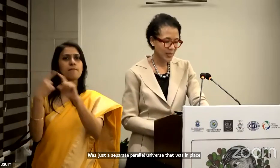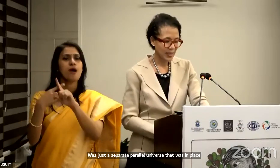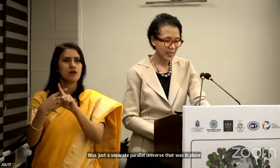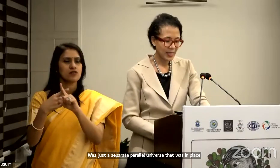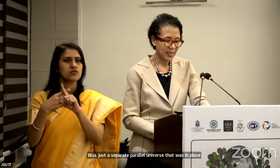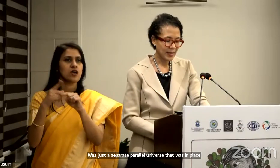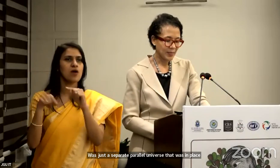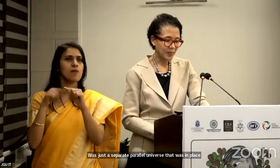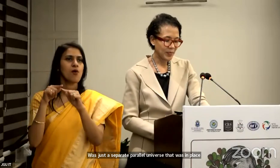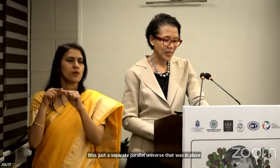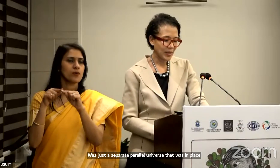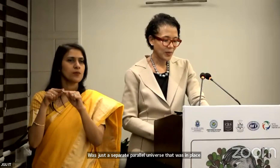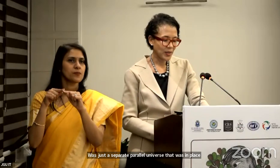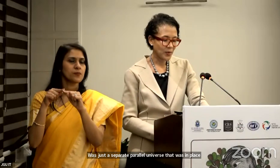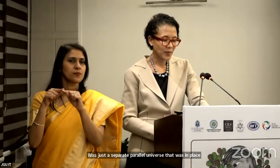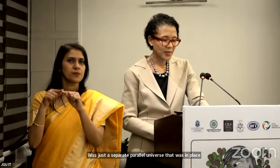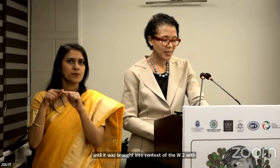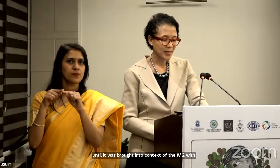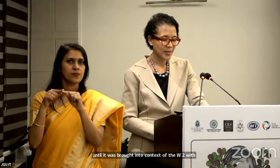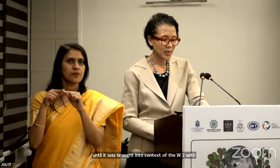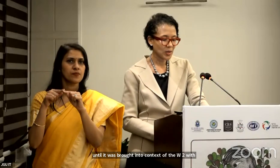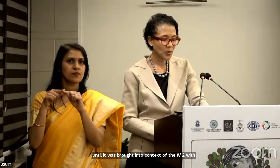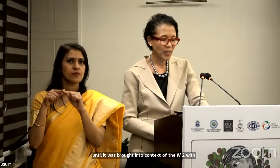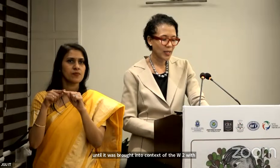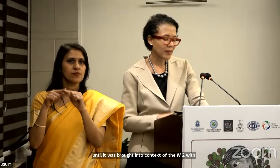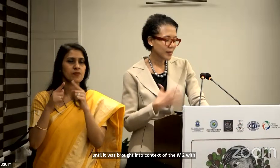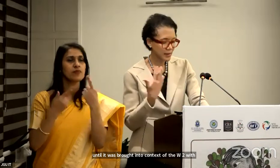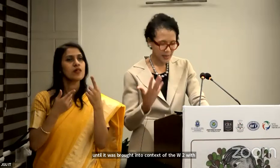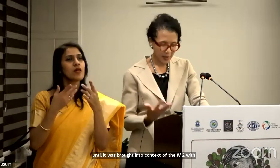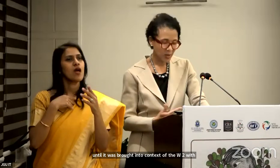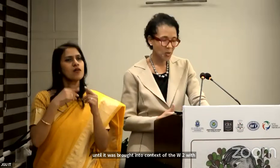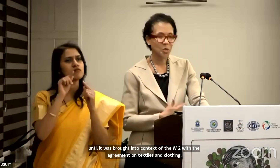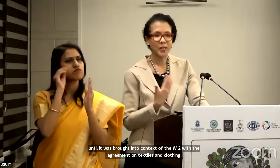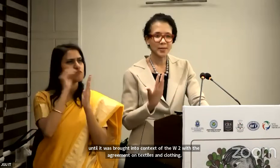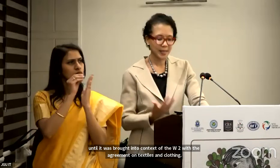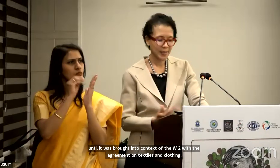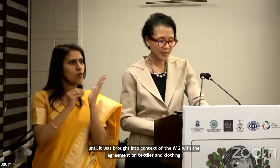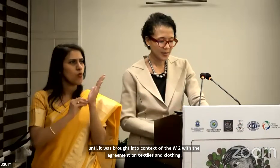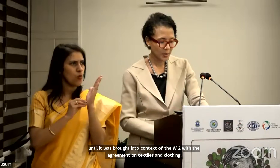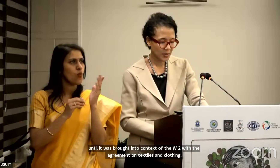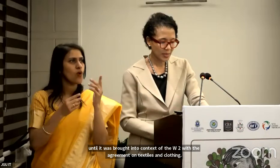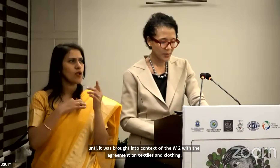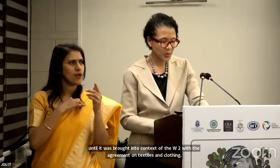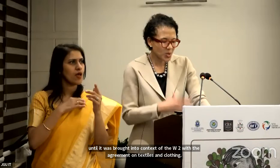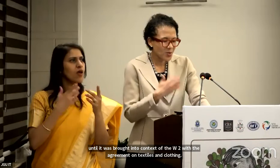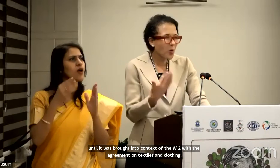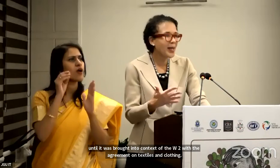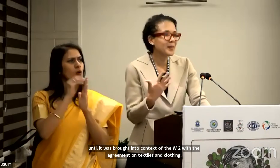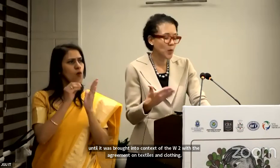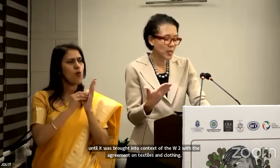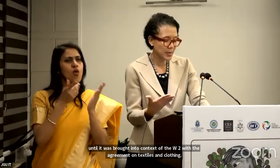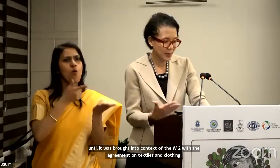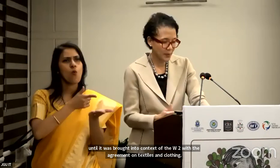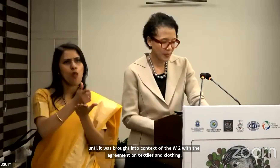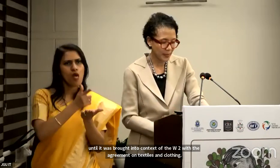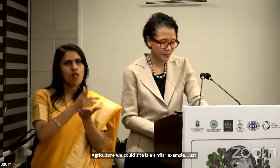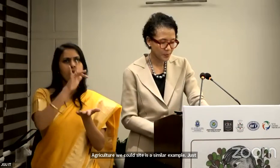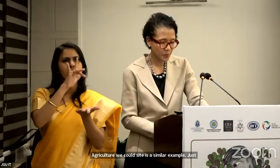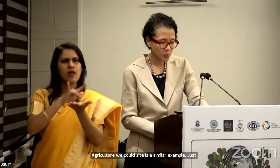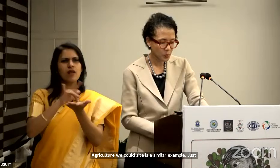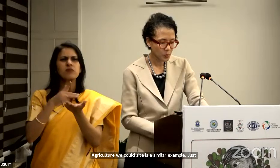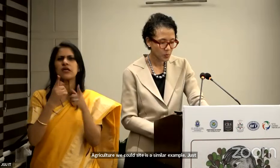WTO with the agreement on textiles and clothing. Agriculture we could cite as a similar example. Just one example,